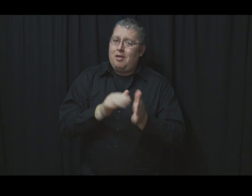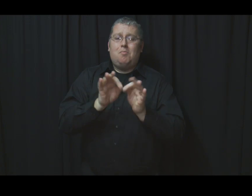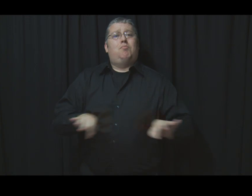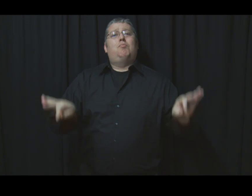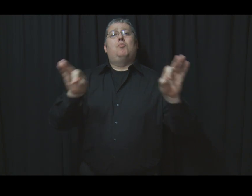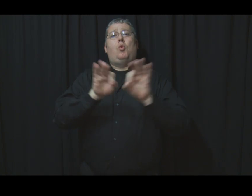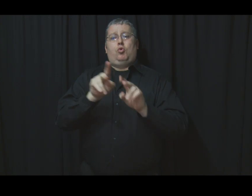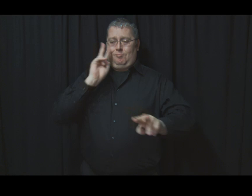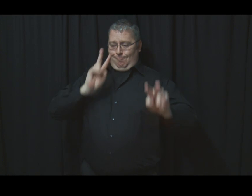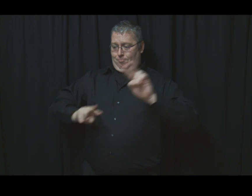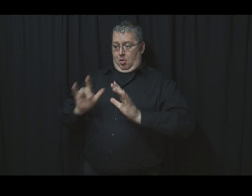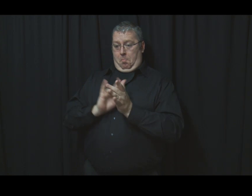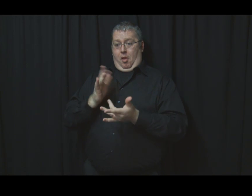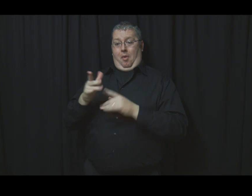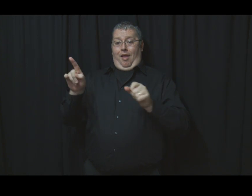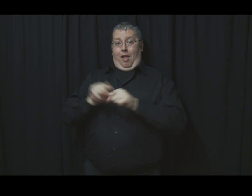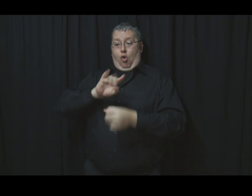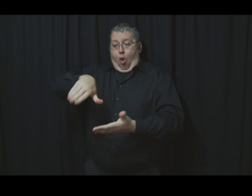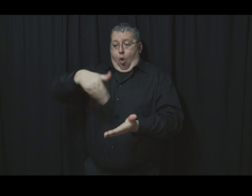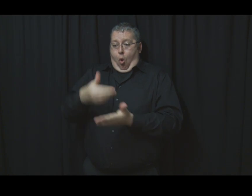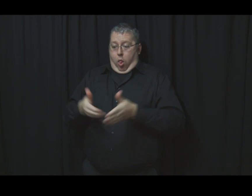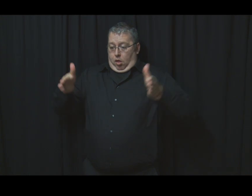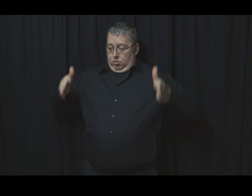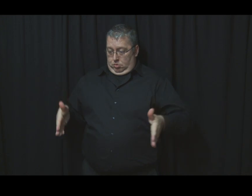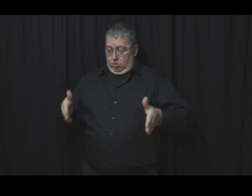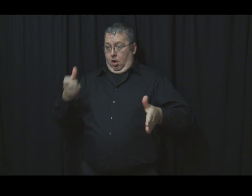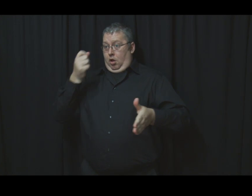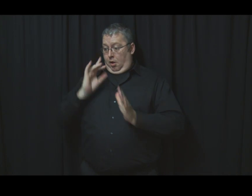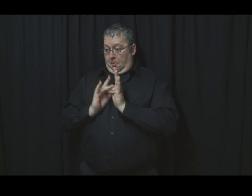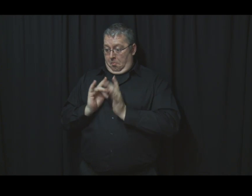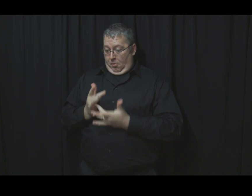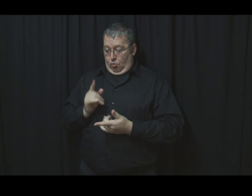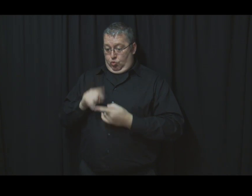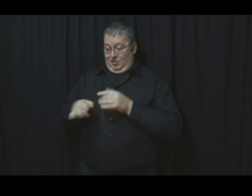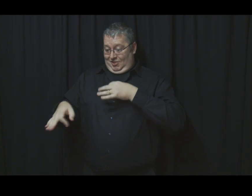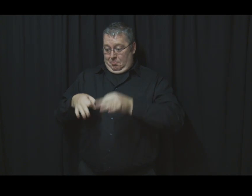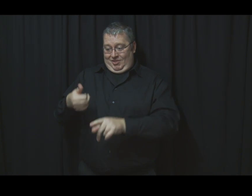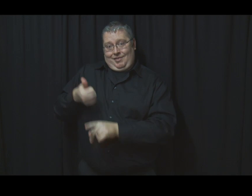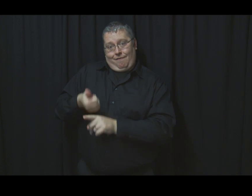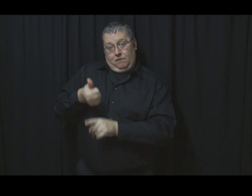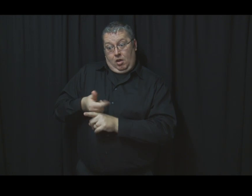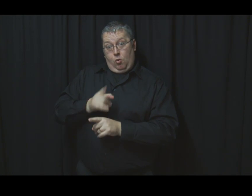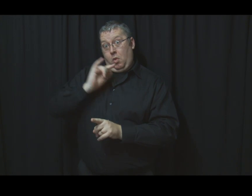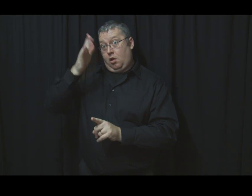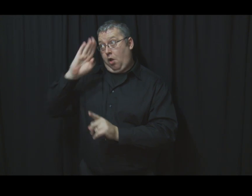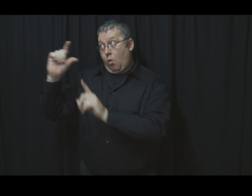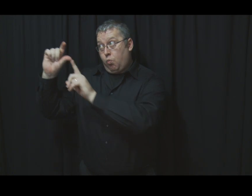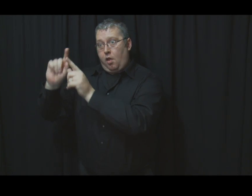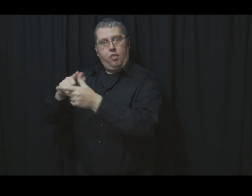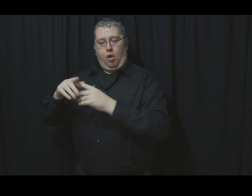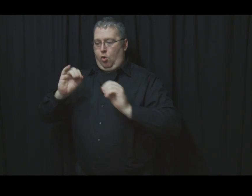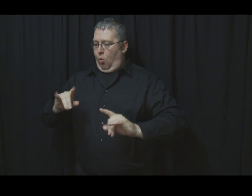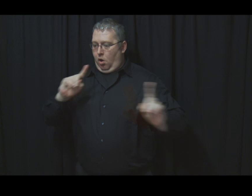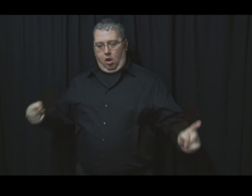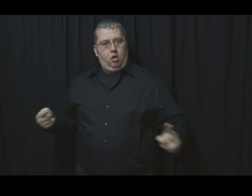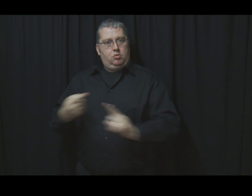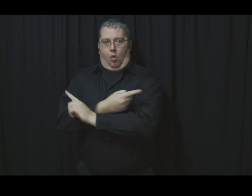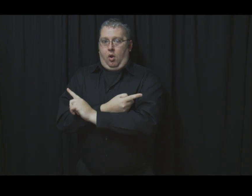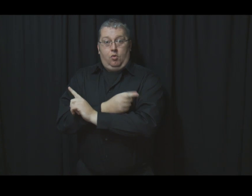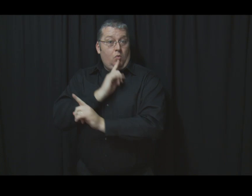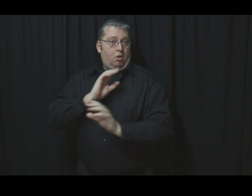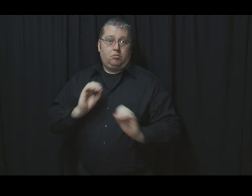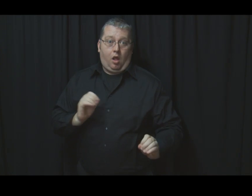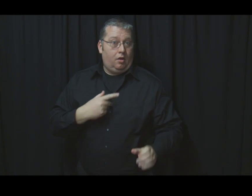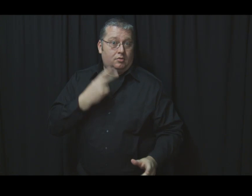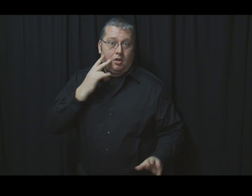take the Bible as a whole, interpreting Scripture as Scripture. If it really is the Word of God, then there's not going to be any contradiction which says not. And by the